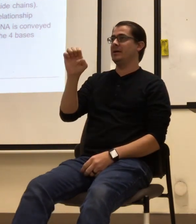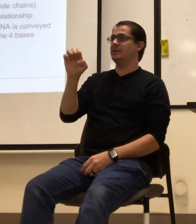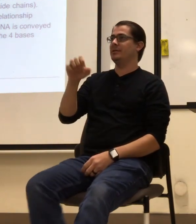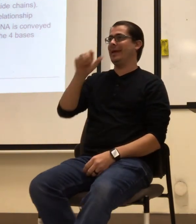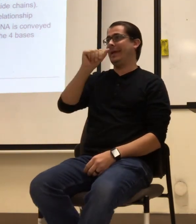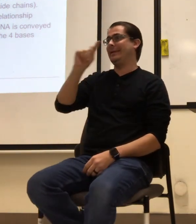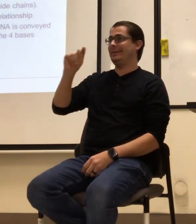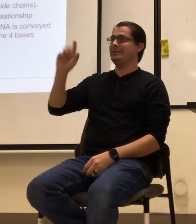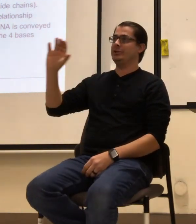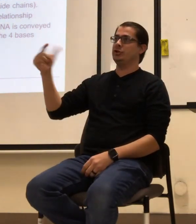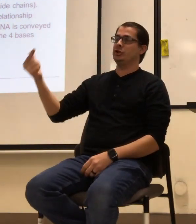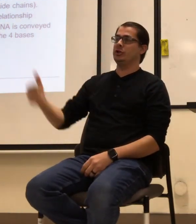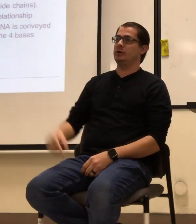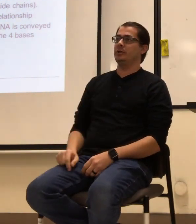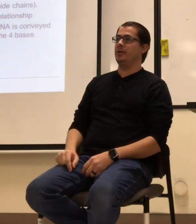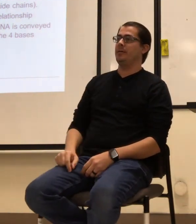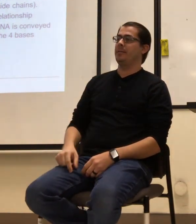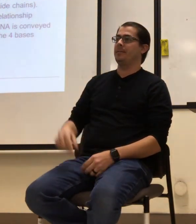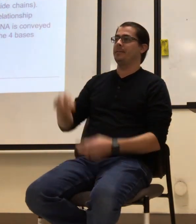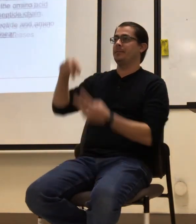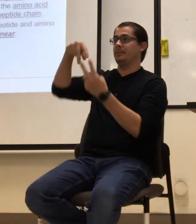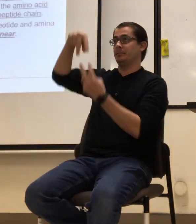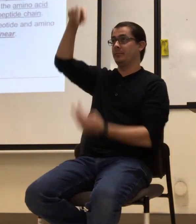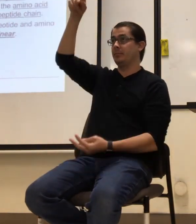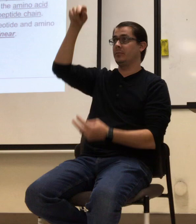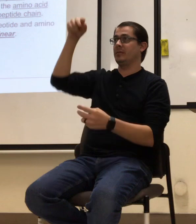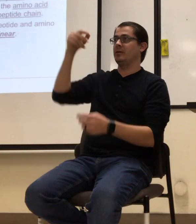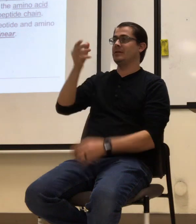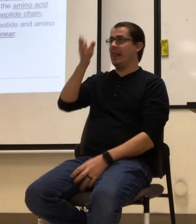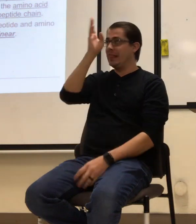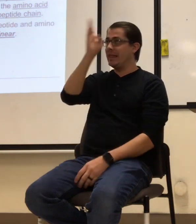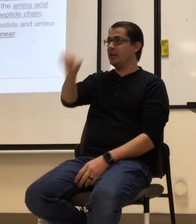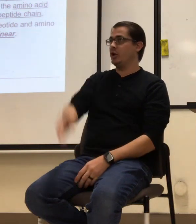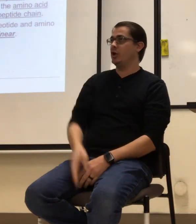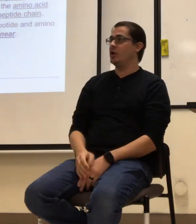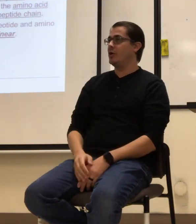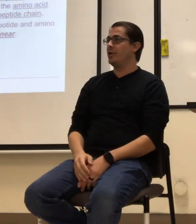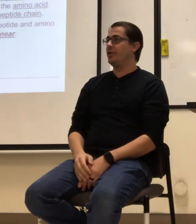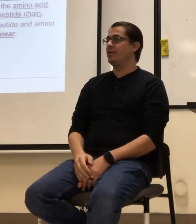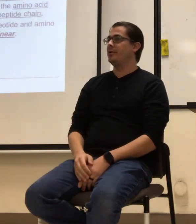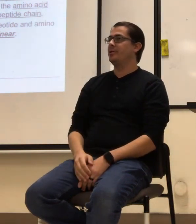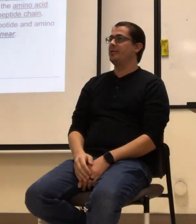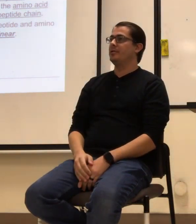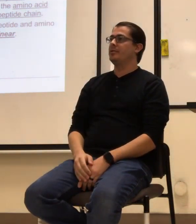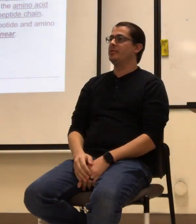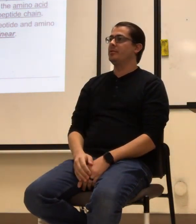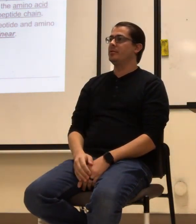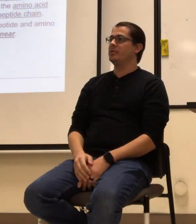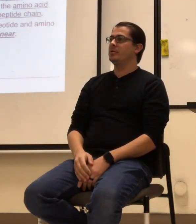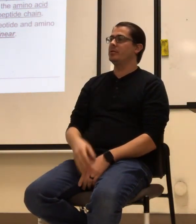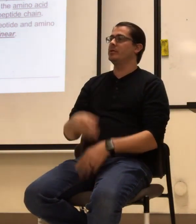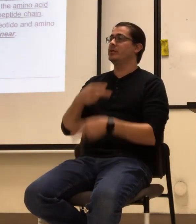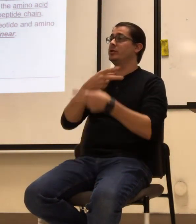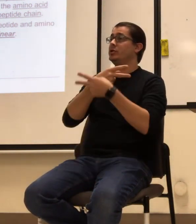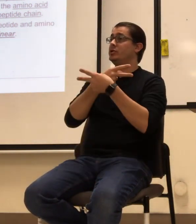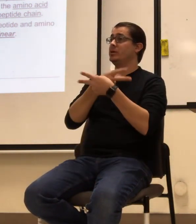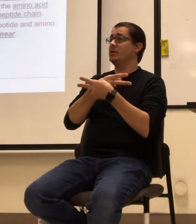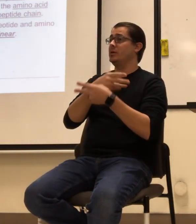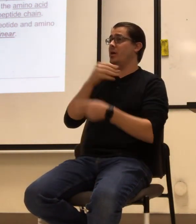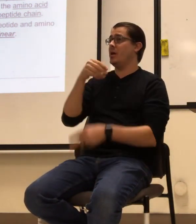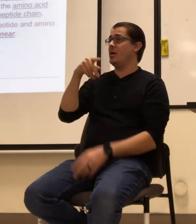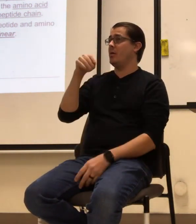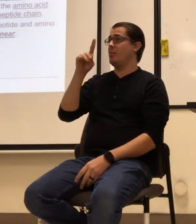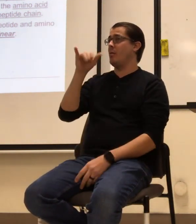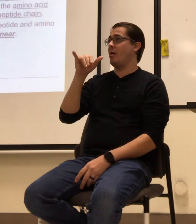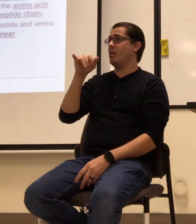A, the T, the C, the G. Okay, so it's linear. The gene and its polypeptide products